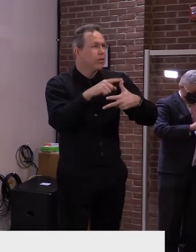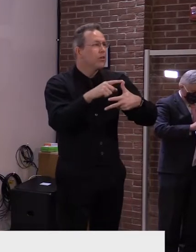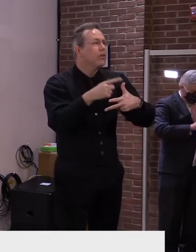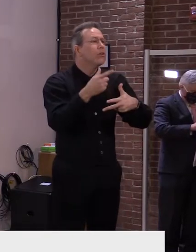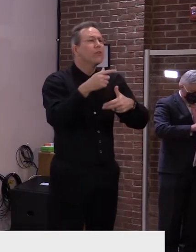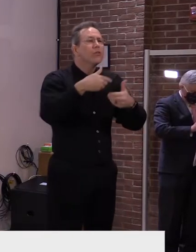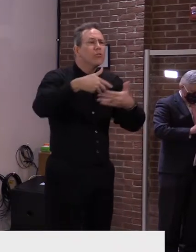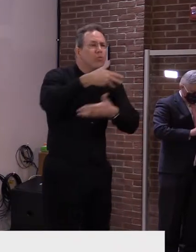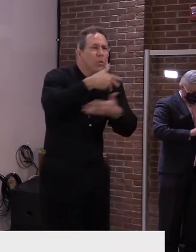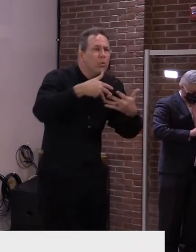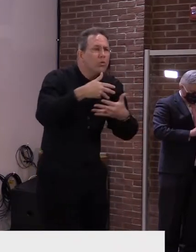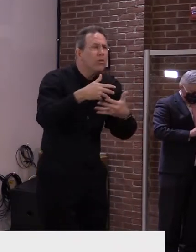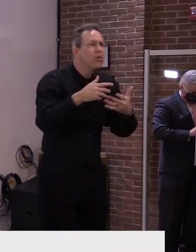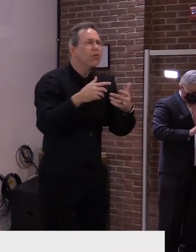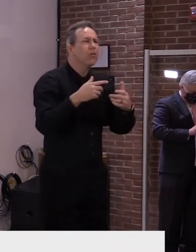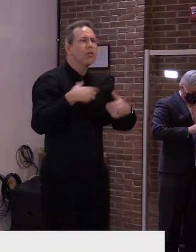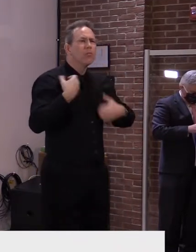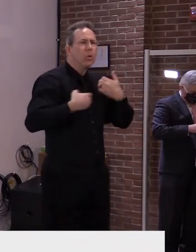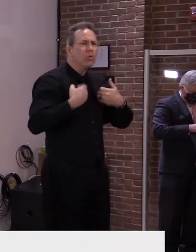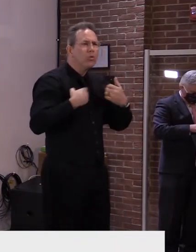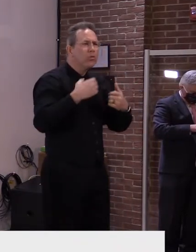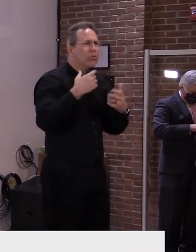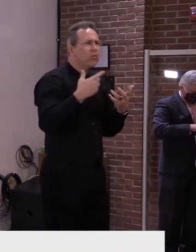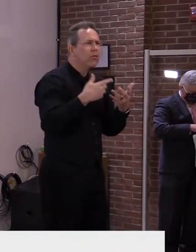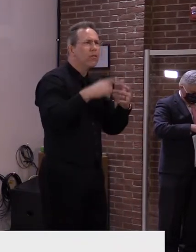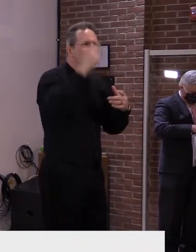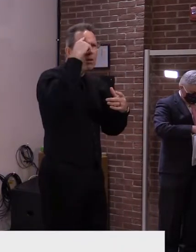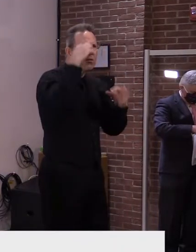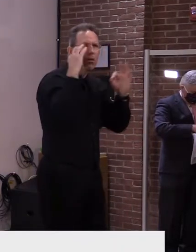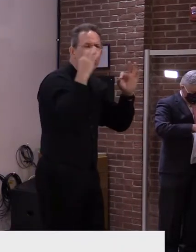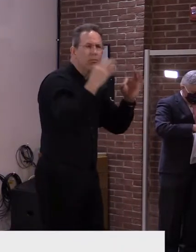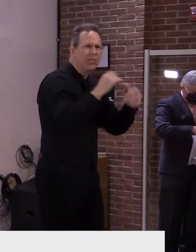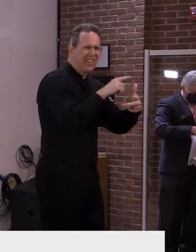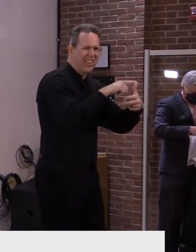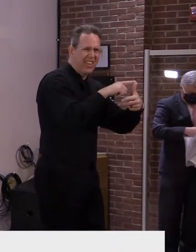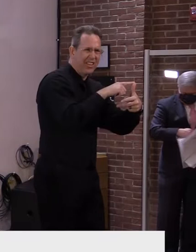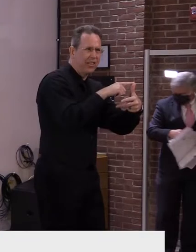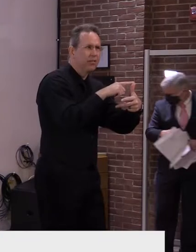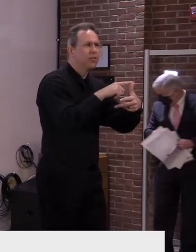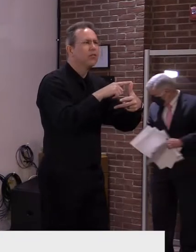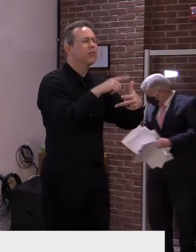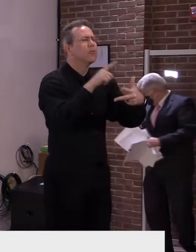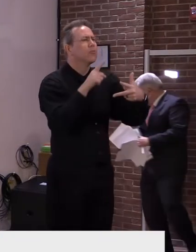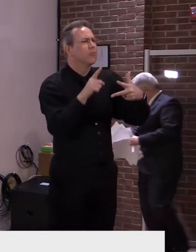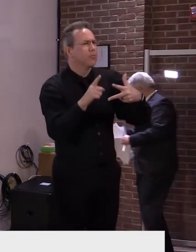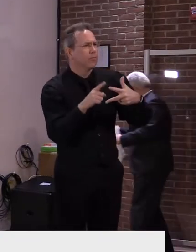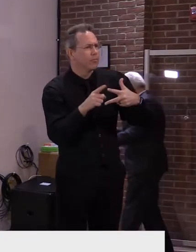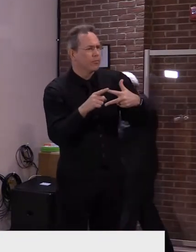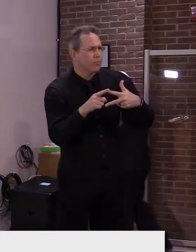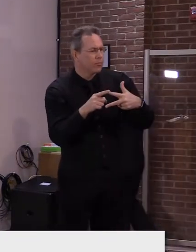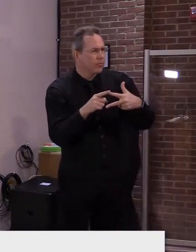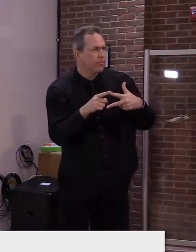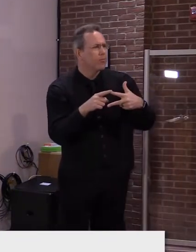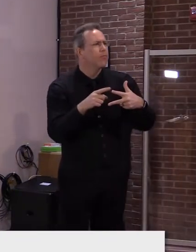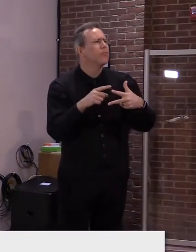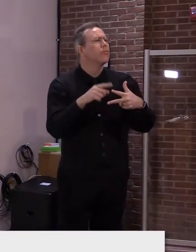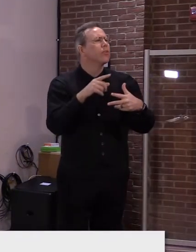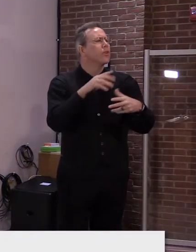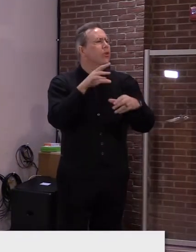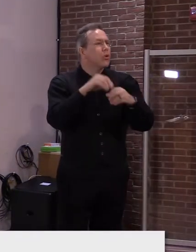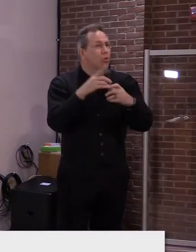wellness, engagement and truancy, and academic achievement and success. Each of these areas is of